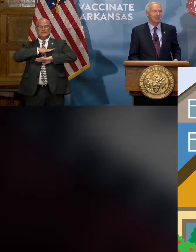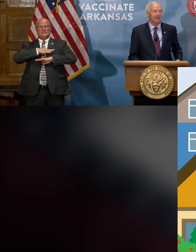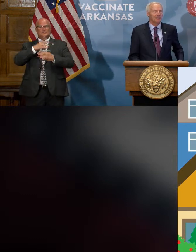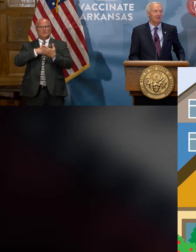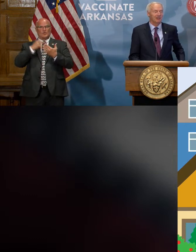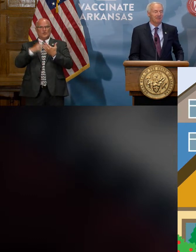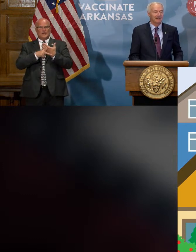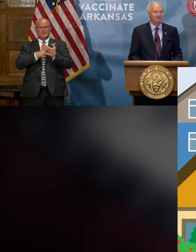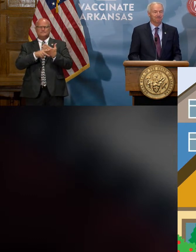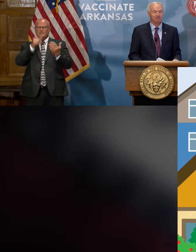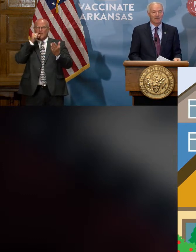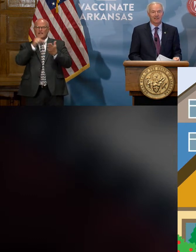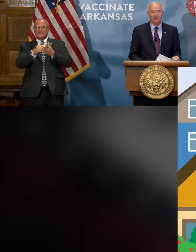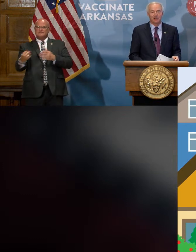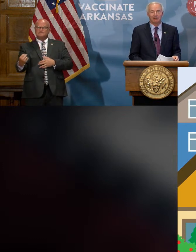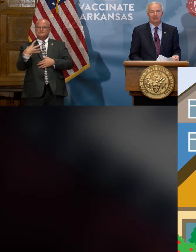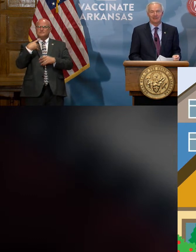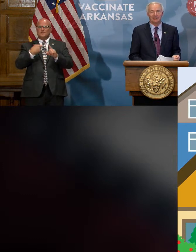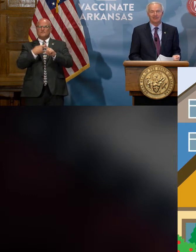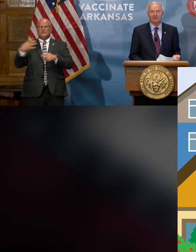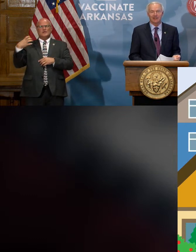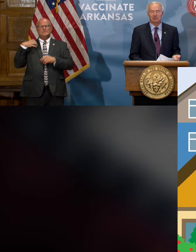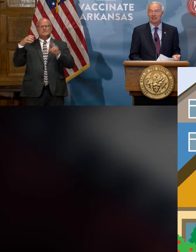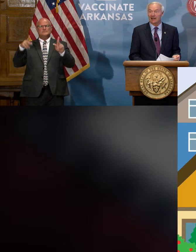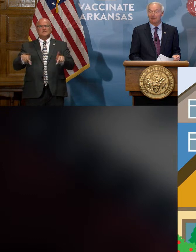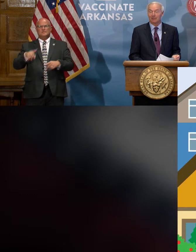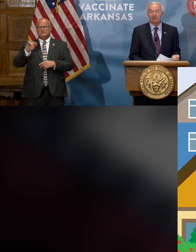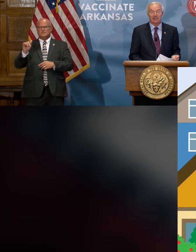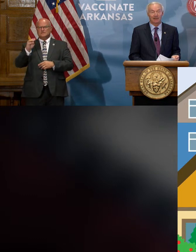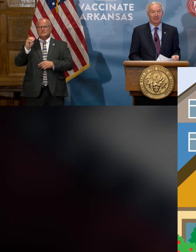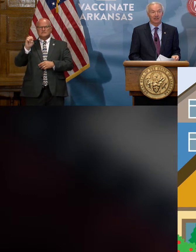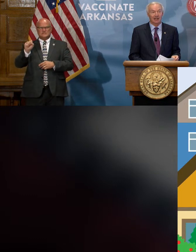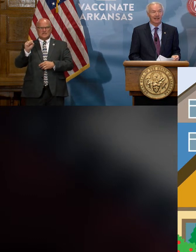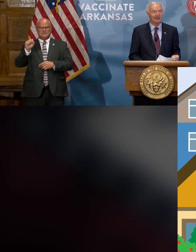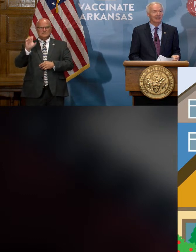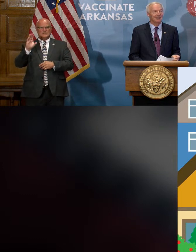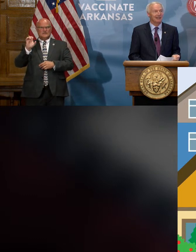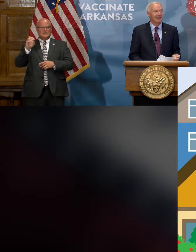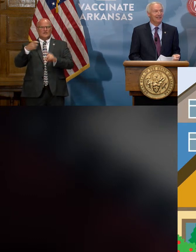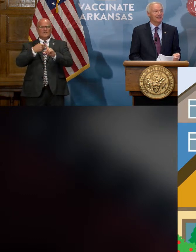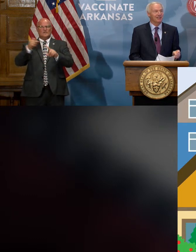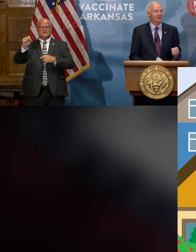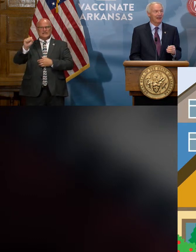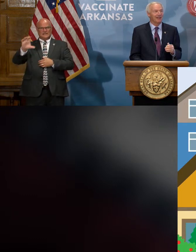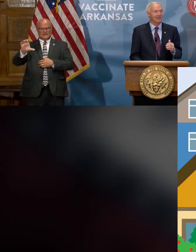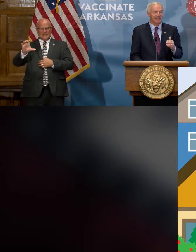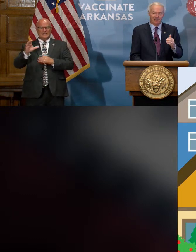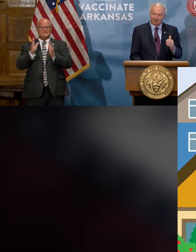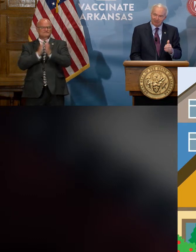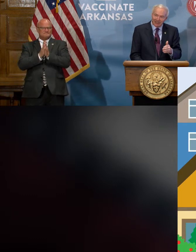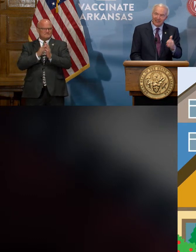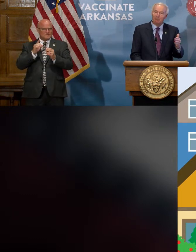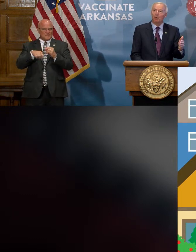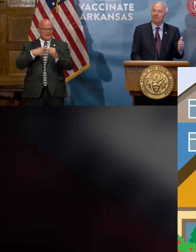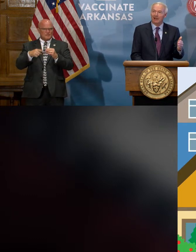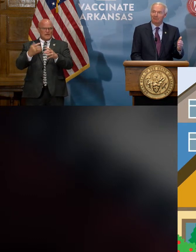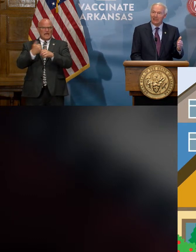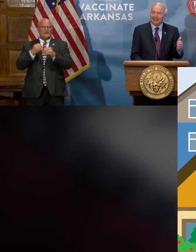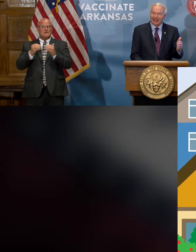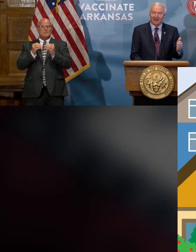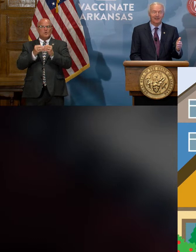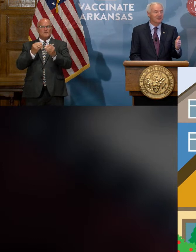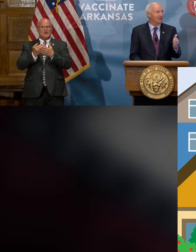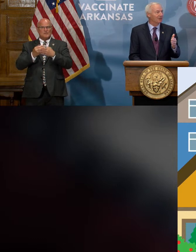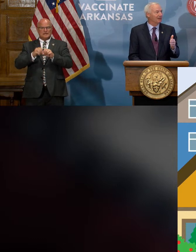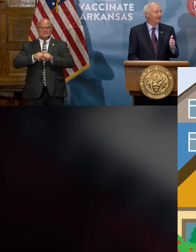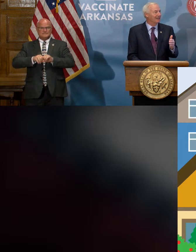have received a letter from Chairman James Clyburn of South Carolina asking about getting more of our